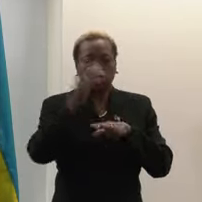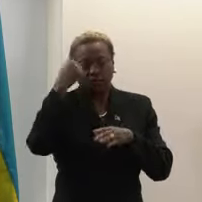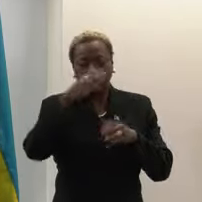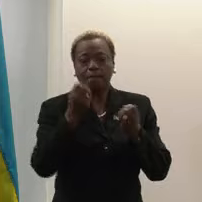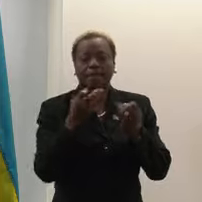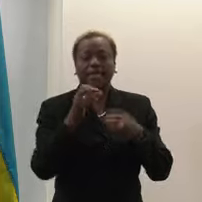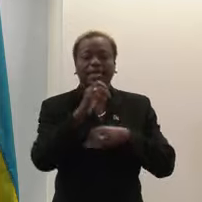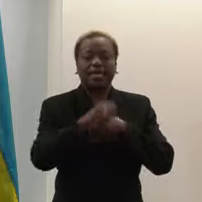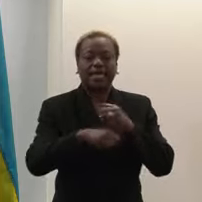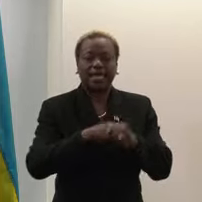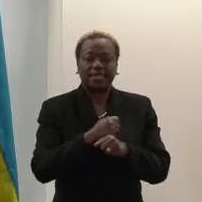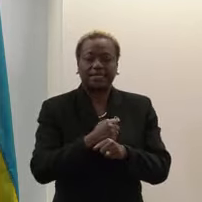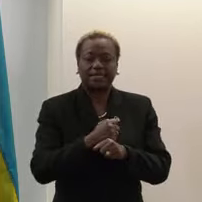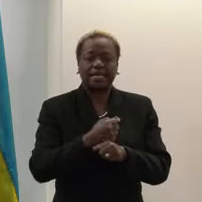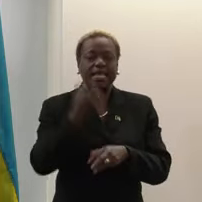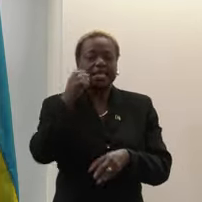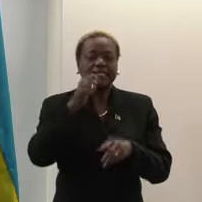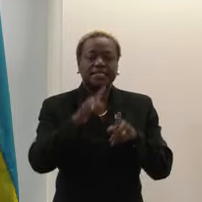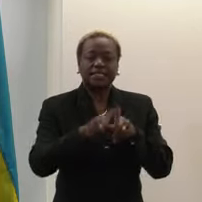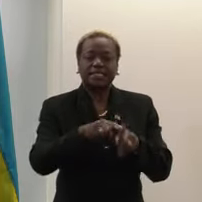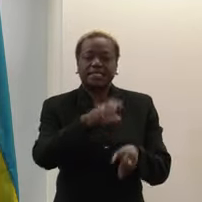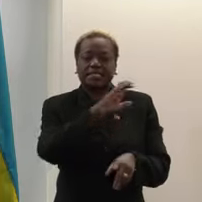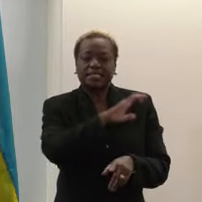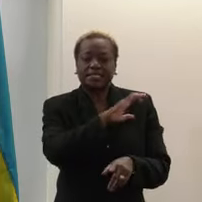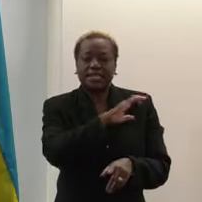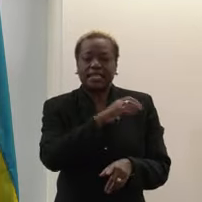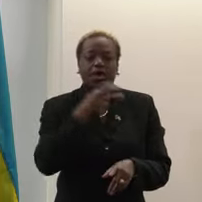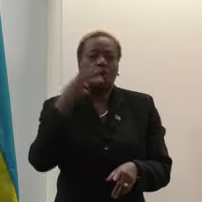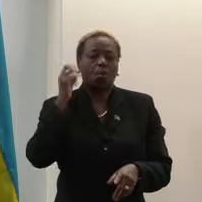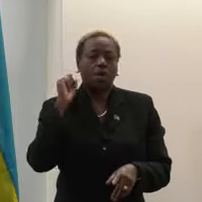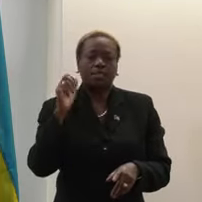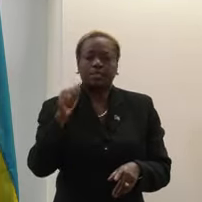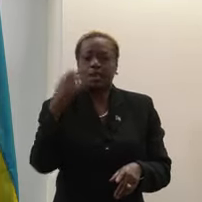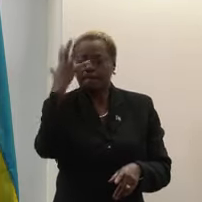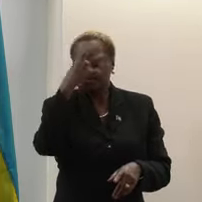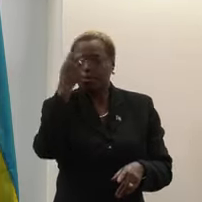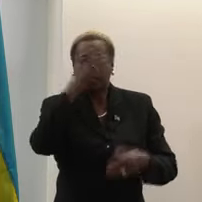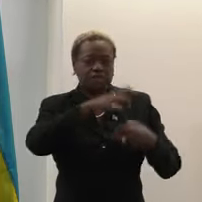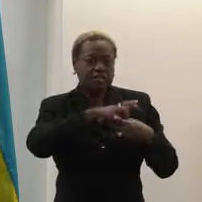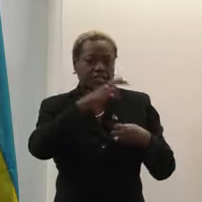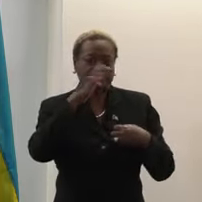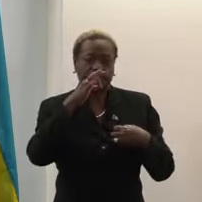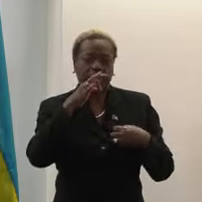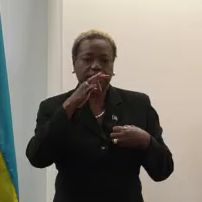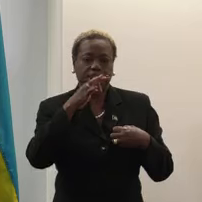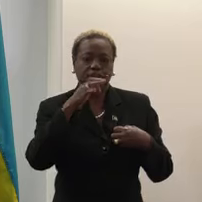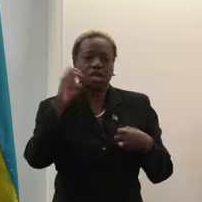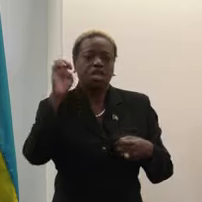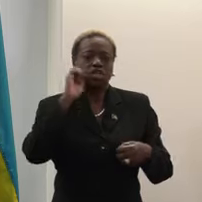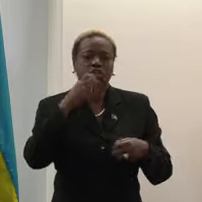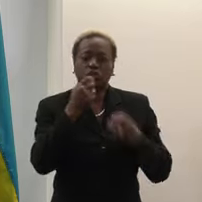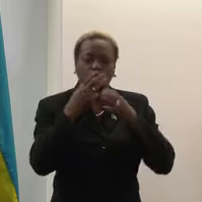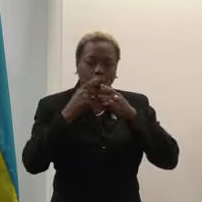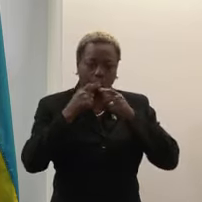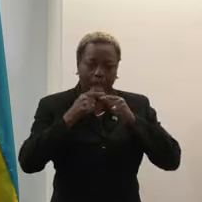Sister Cecilia was a beautiful spirit. She was quiet,